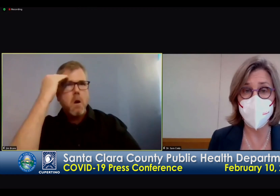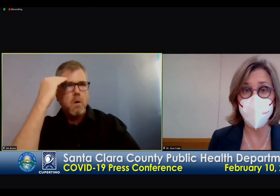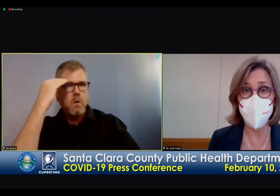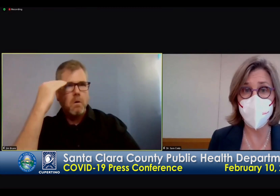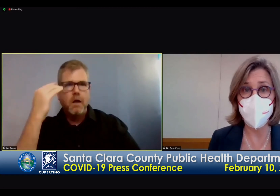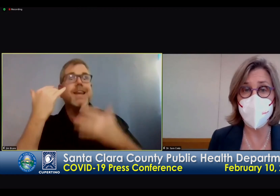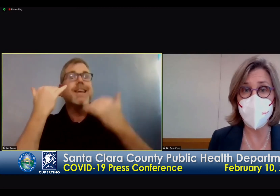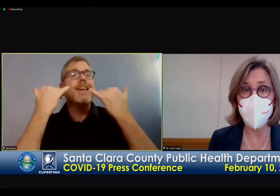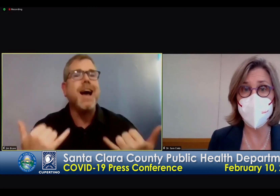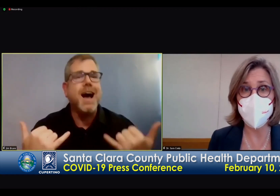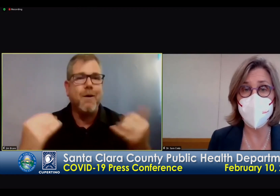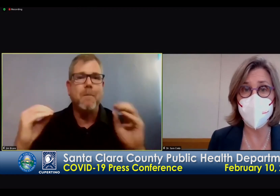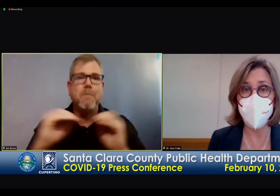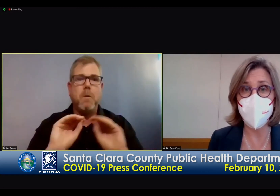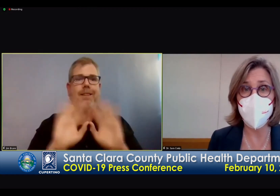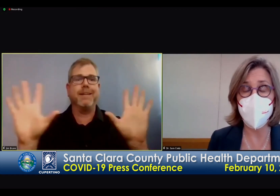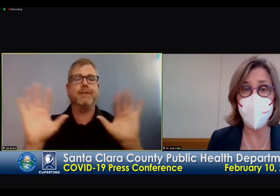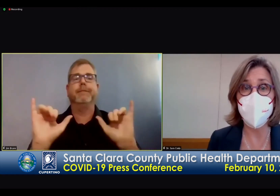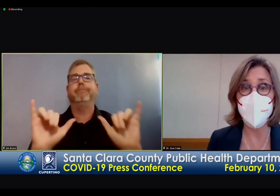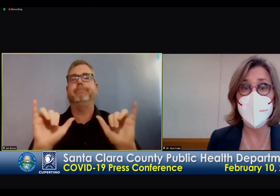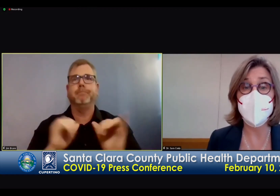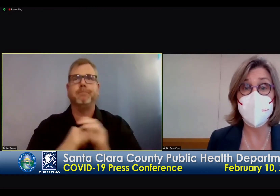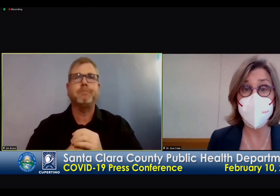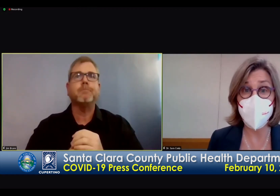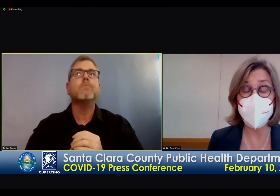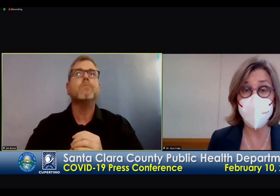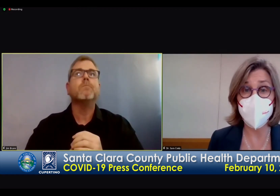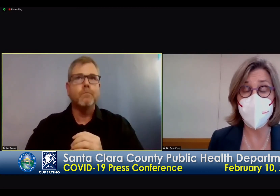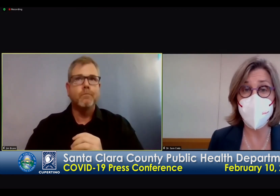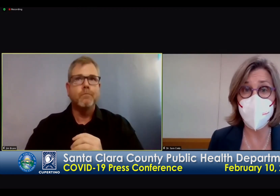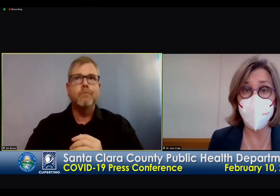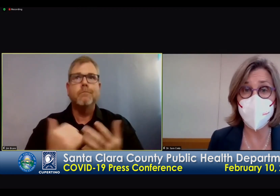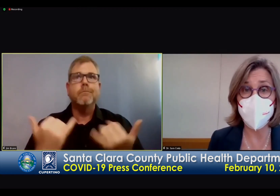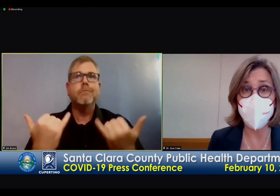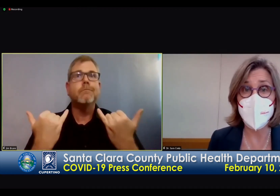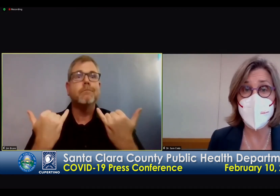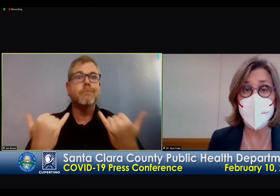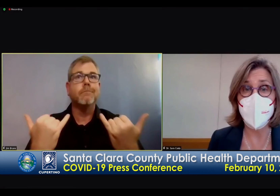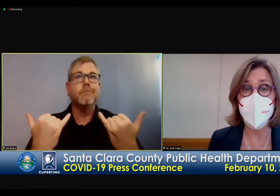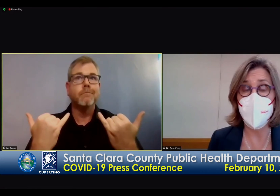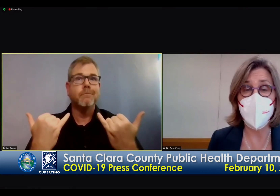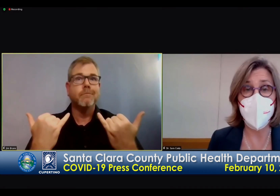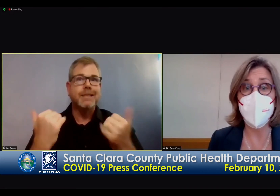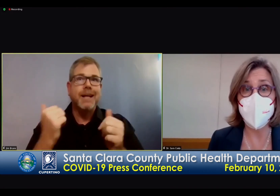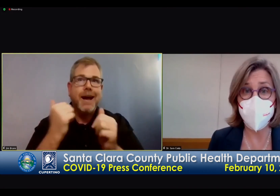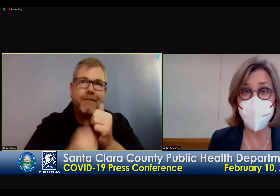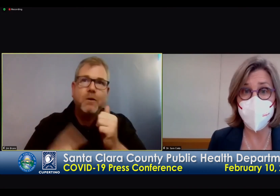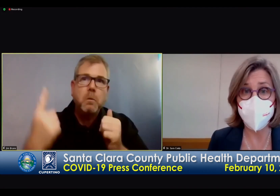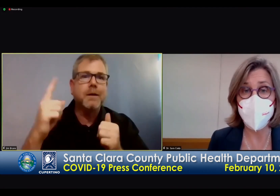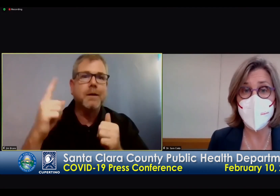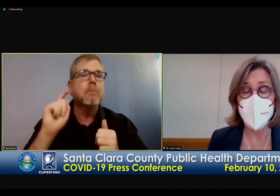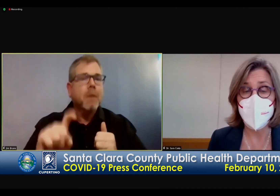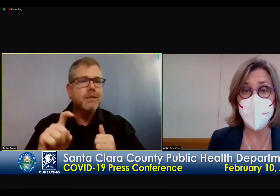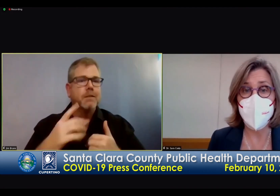is willing and able to change those behaviors all the